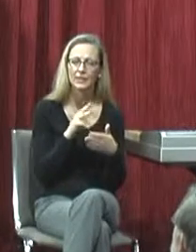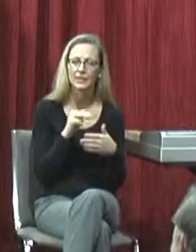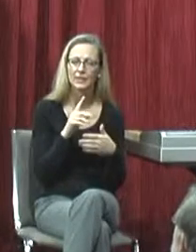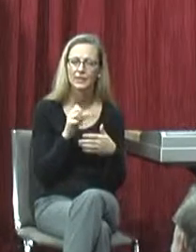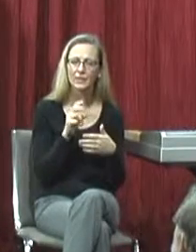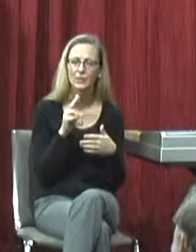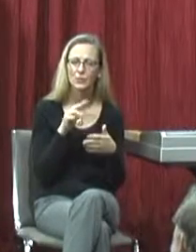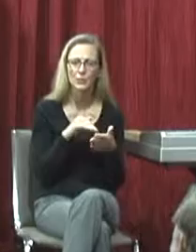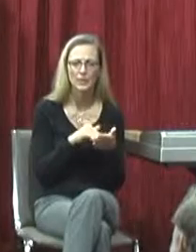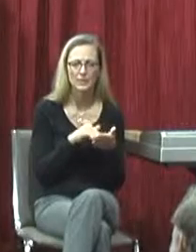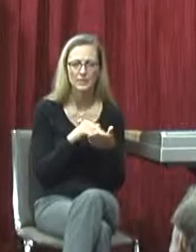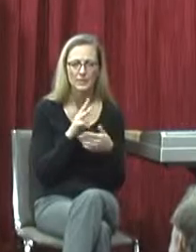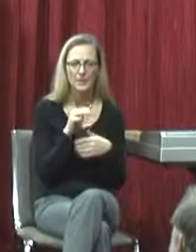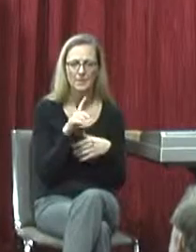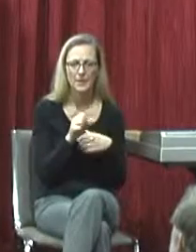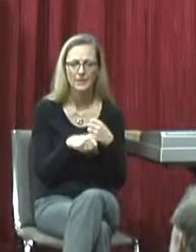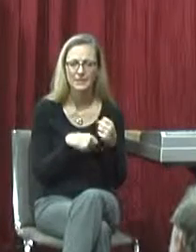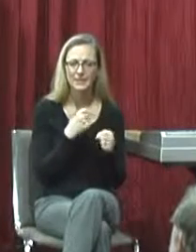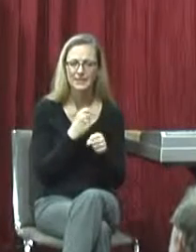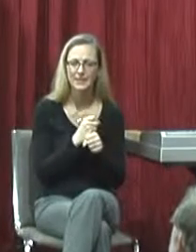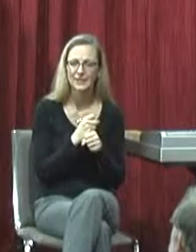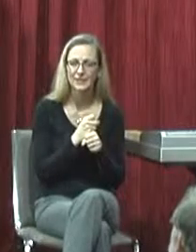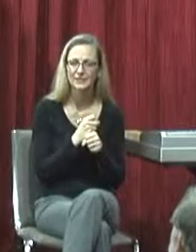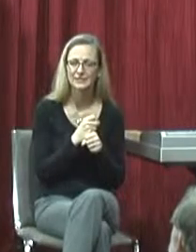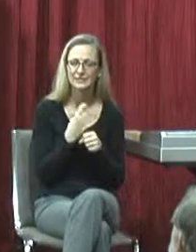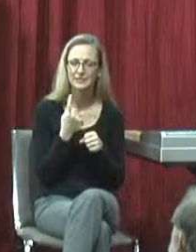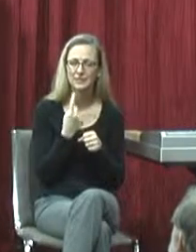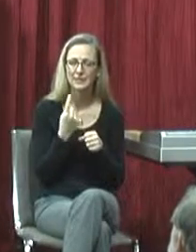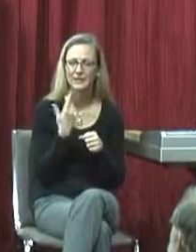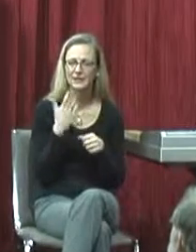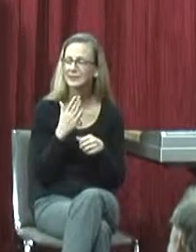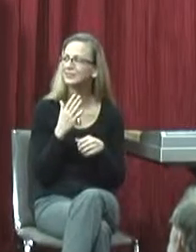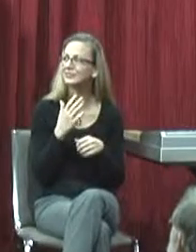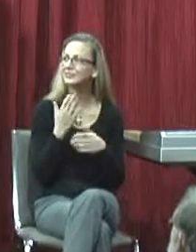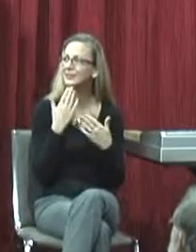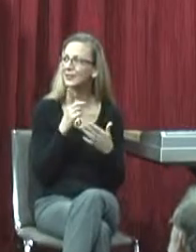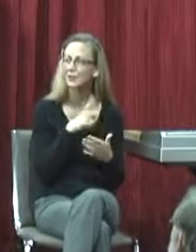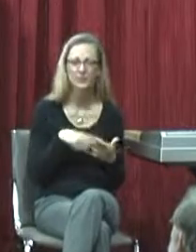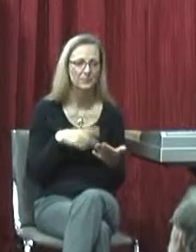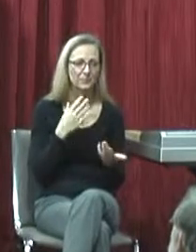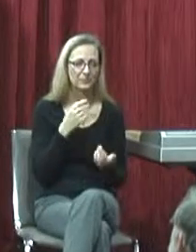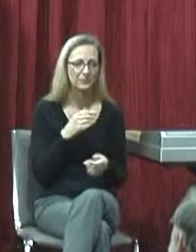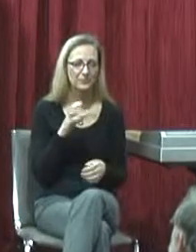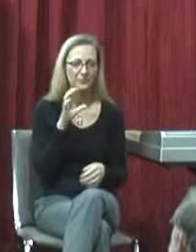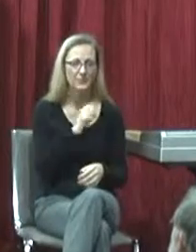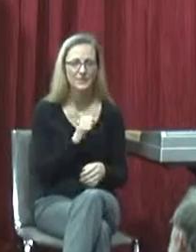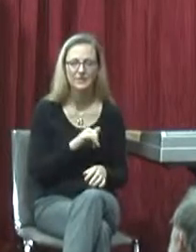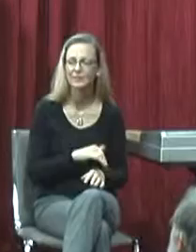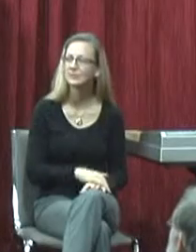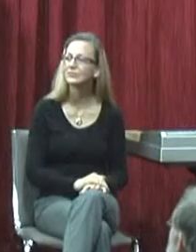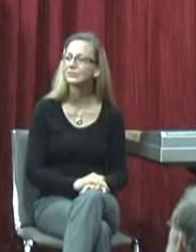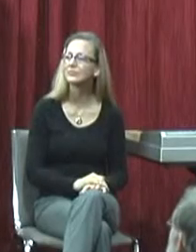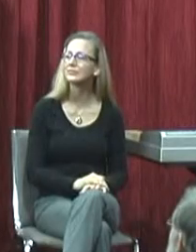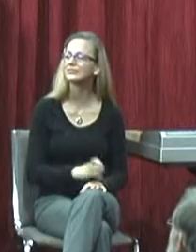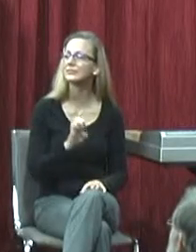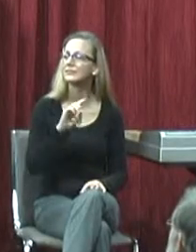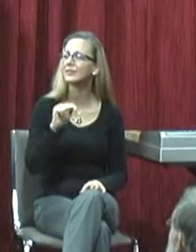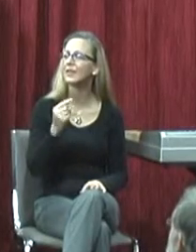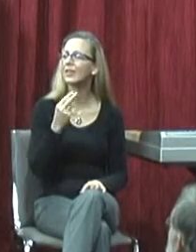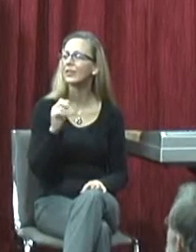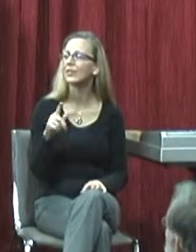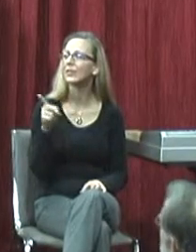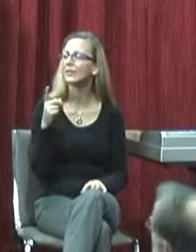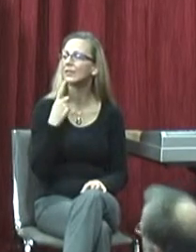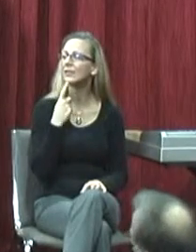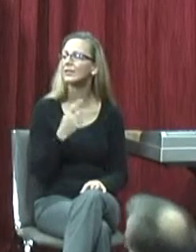fraction. 2,000 miles a year. Thank you, Lord. All right. Okay, Ethel.